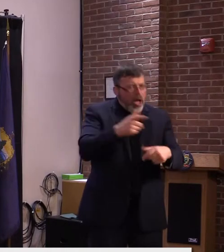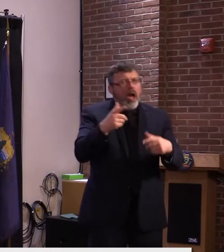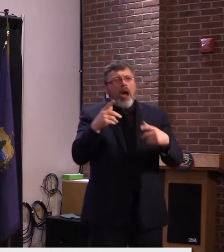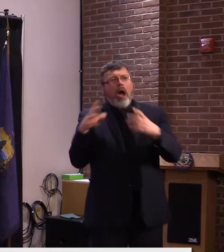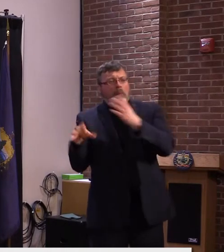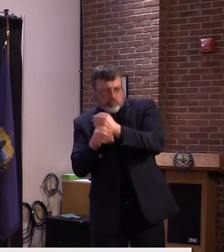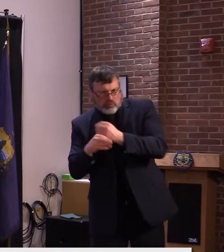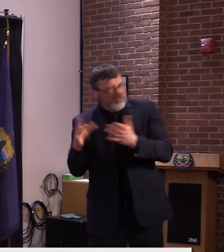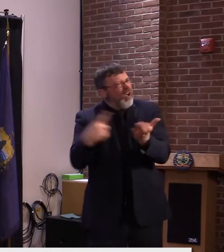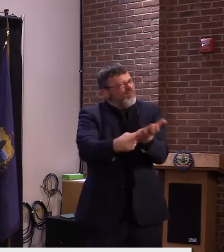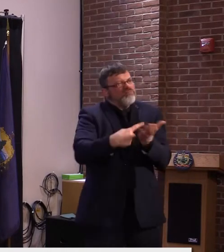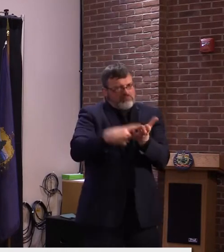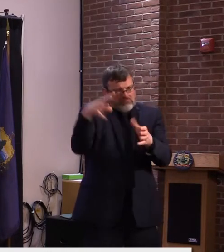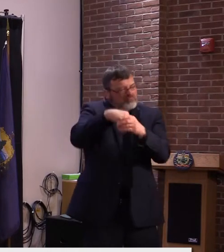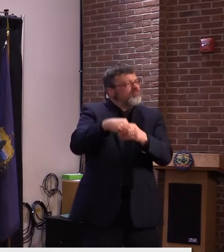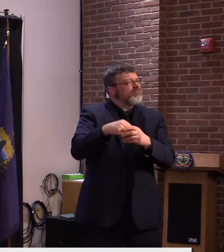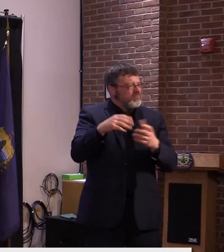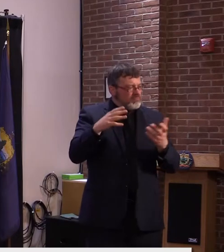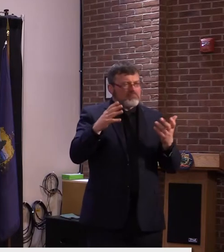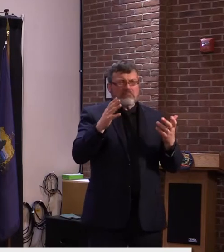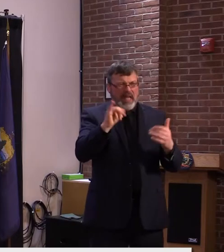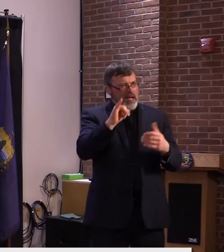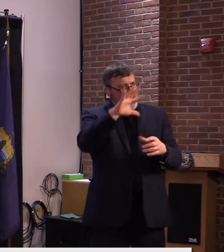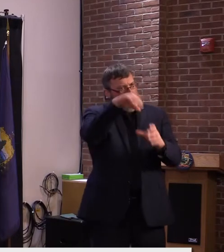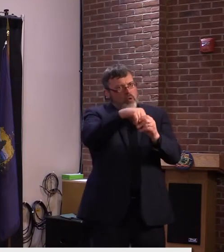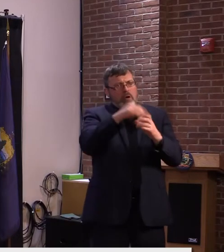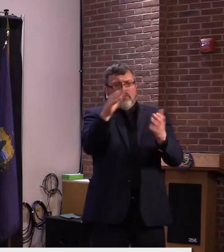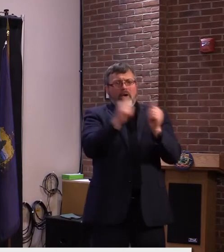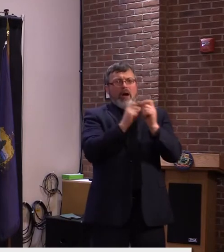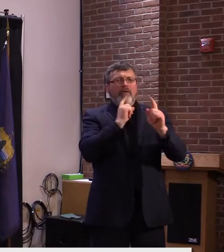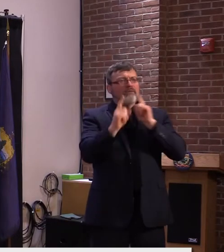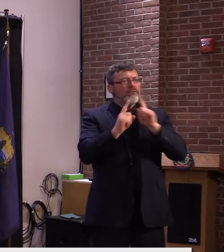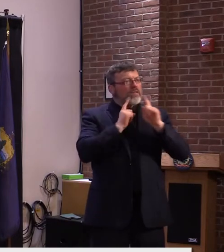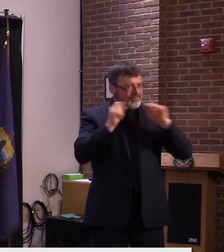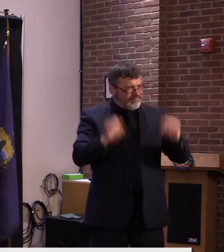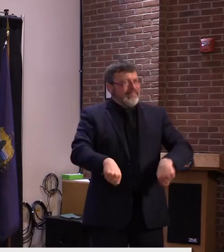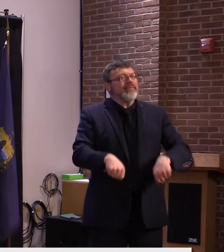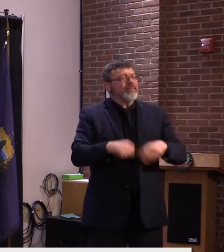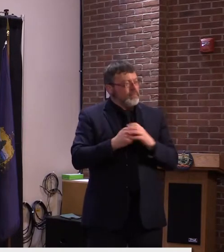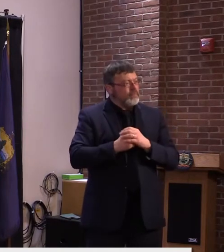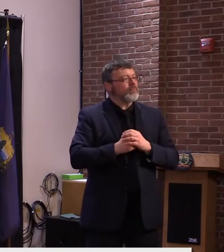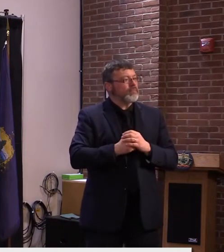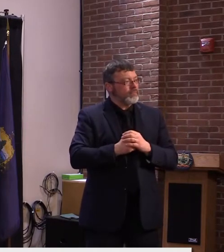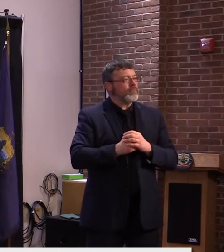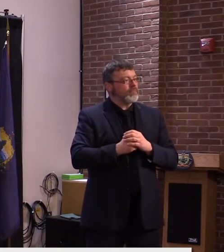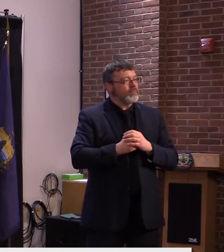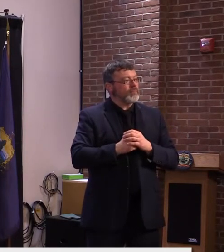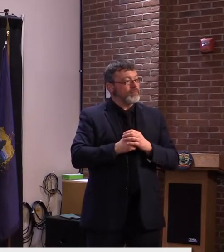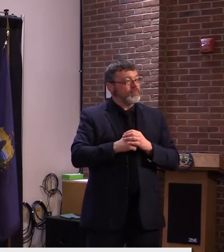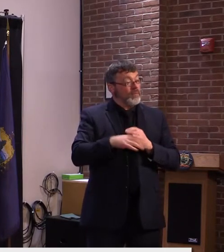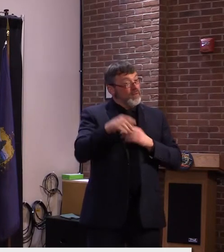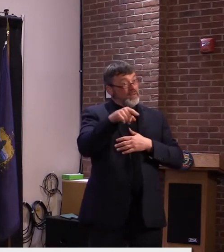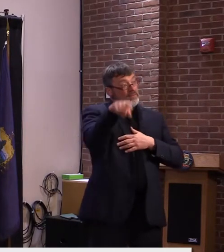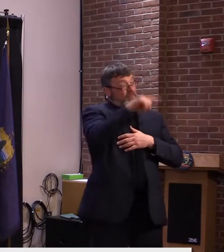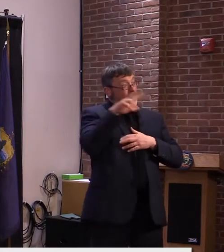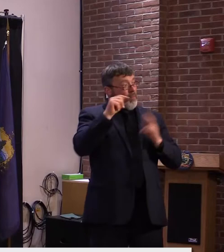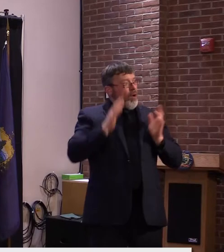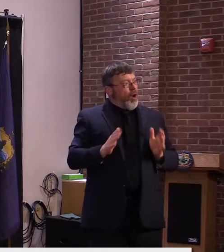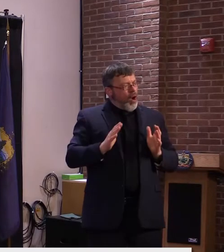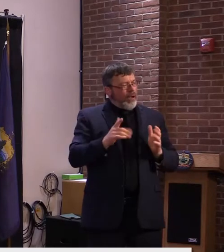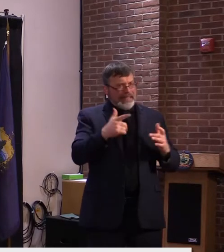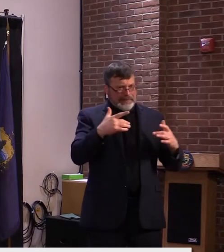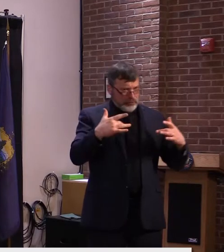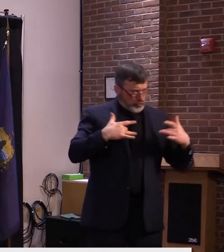their regular interactions with patients. And Vermonters can seek them out as a trusted resource for